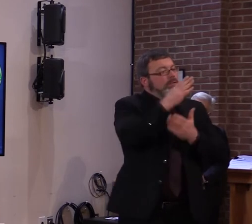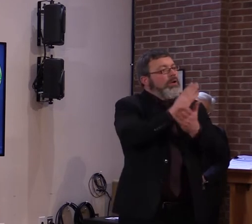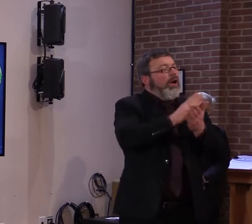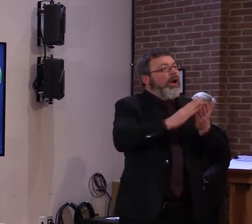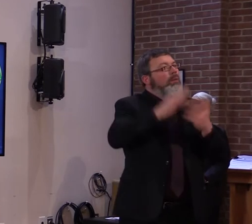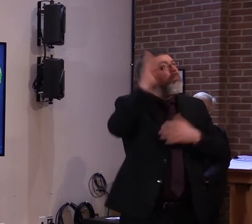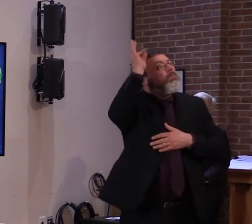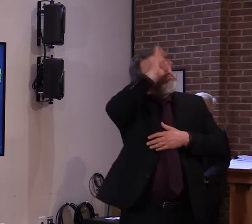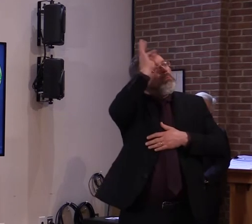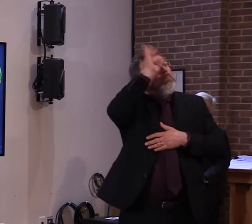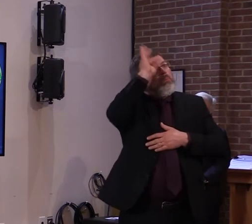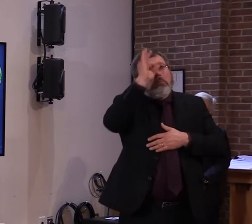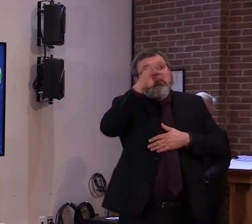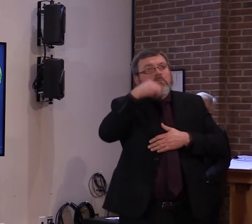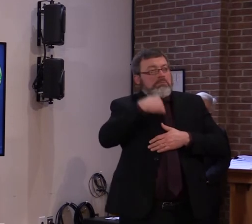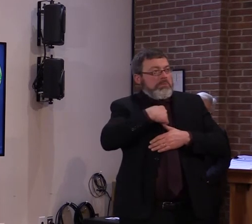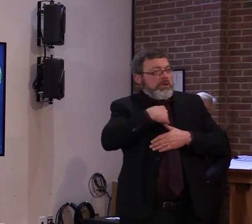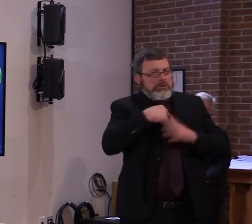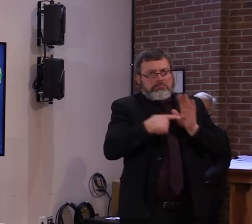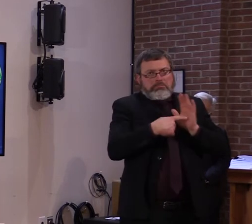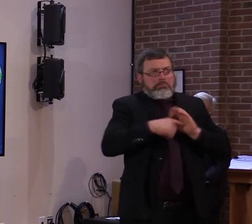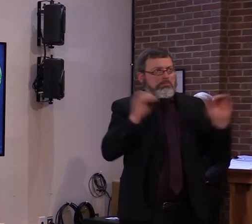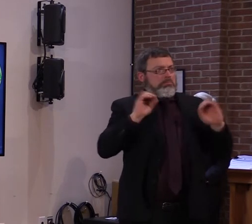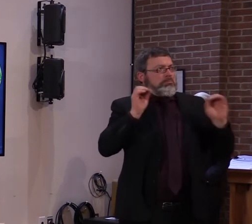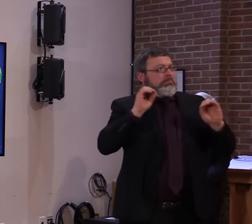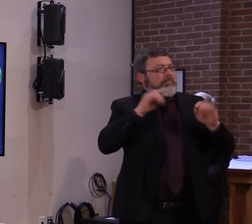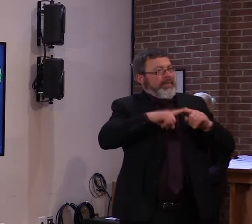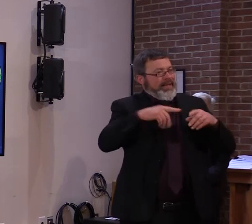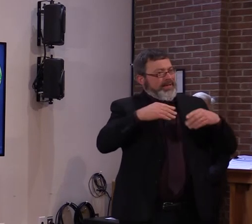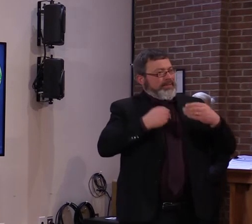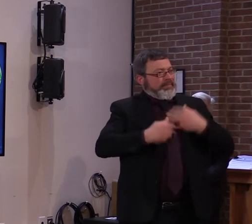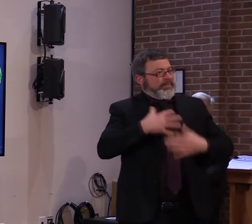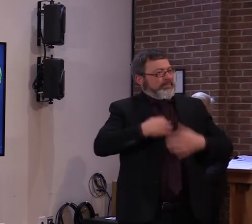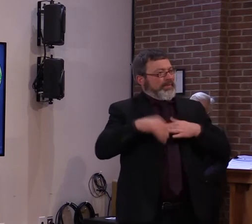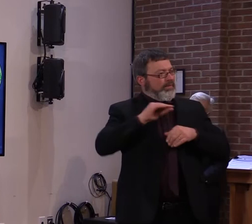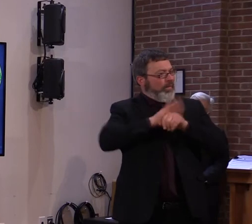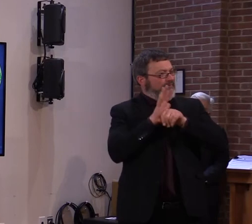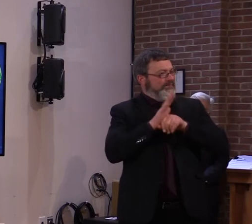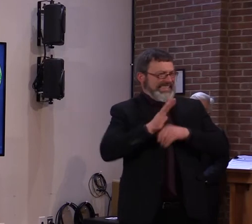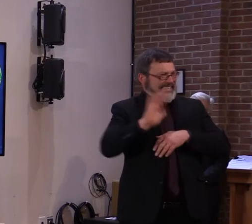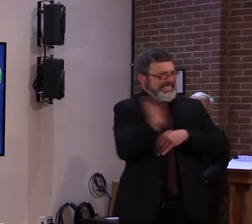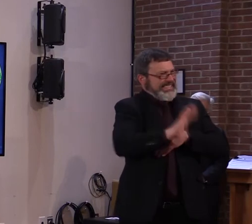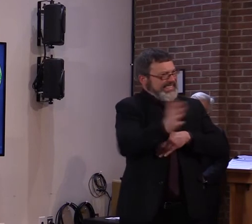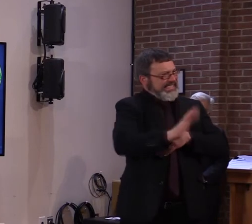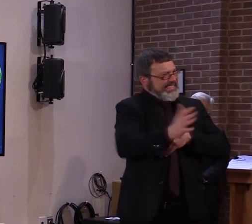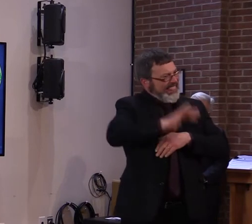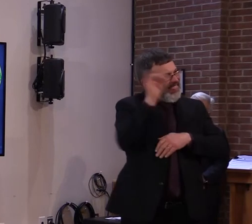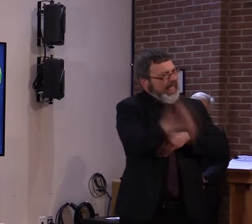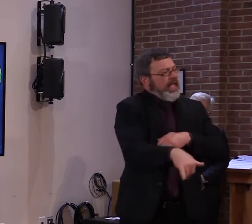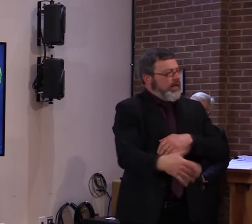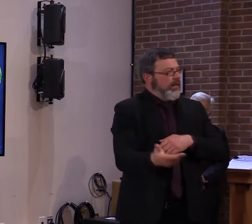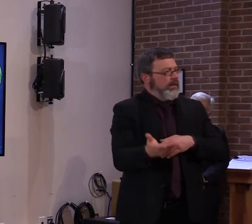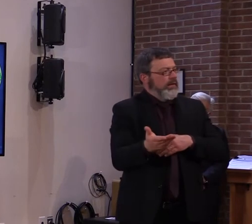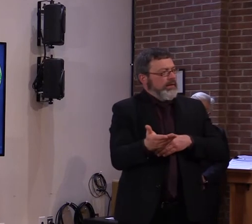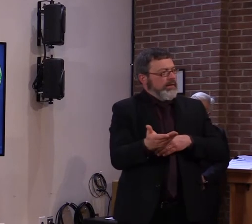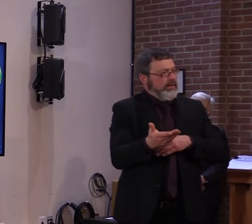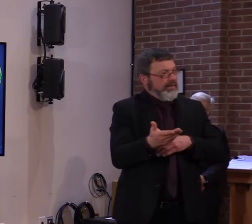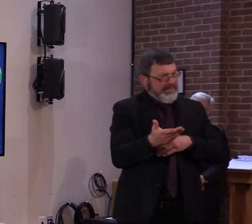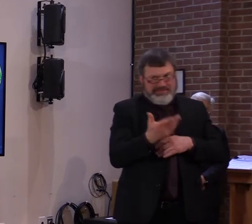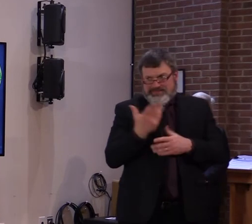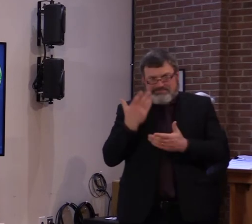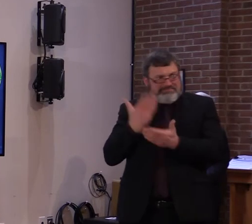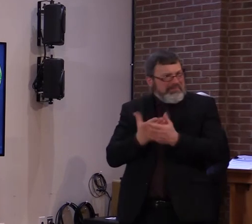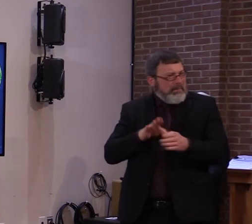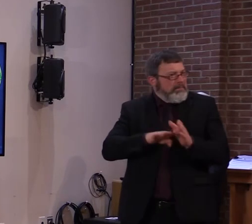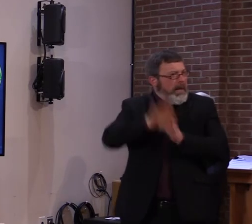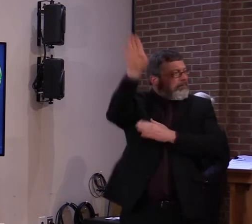facilities, especially at a time where there is more prevalence of the virus in our communities. Now, as